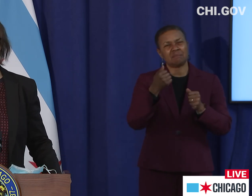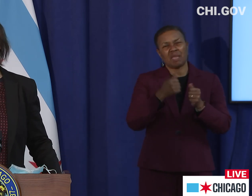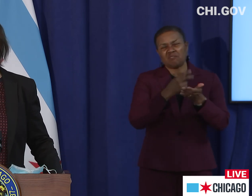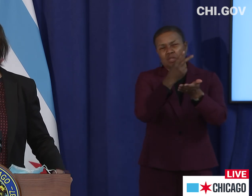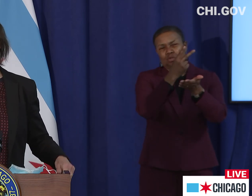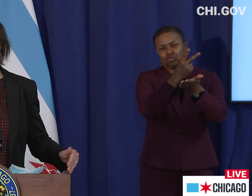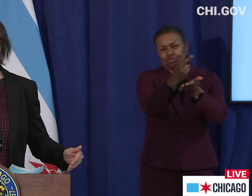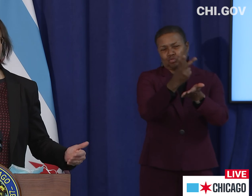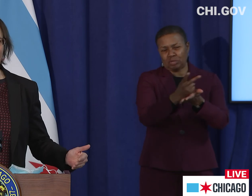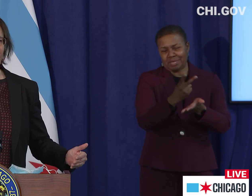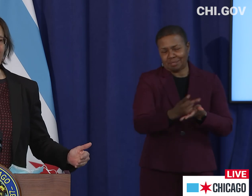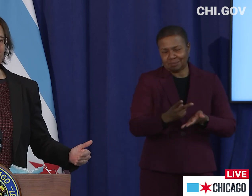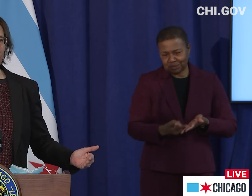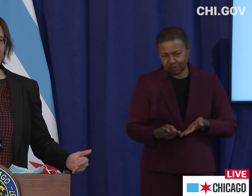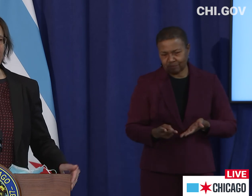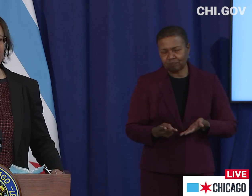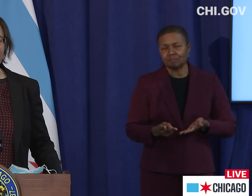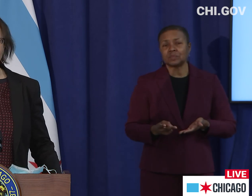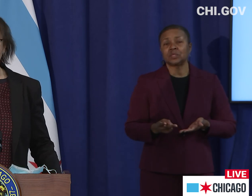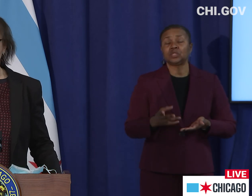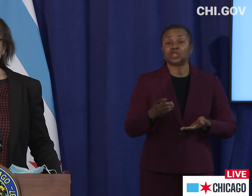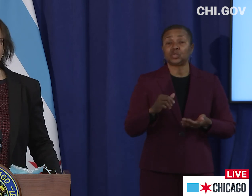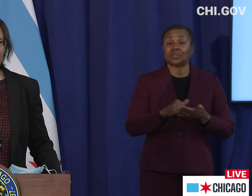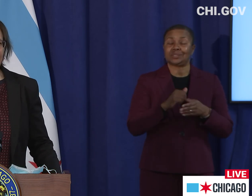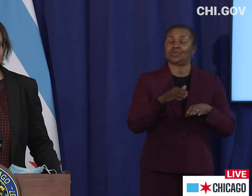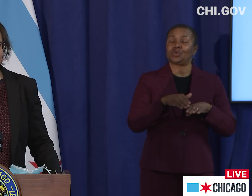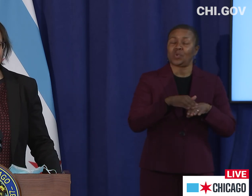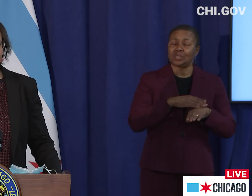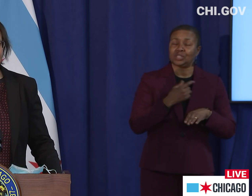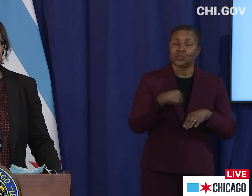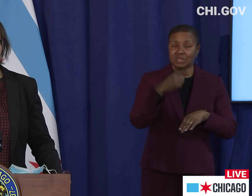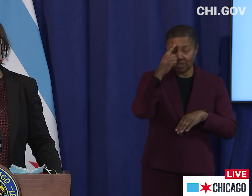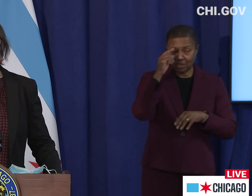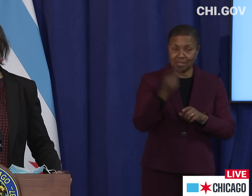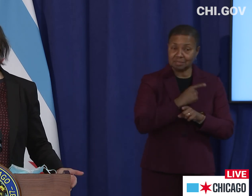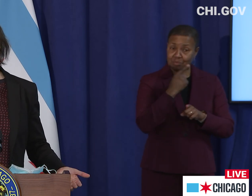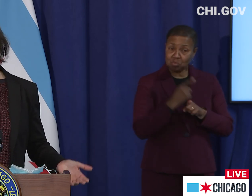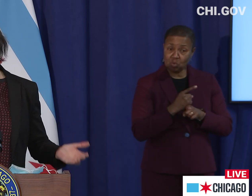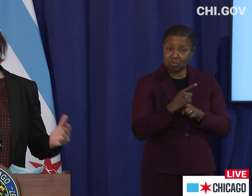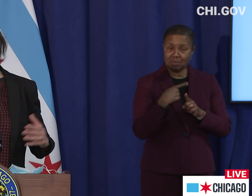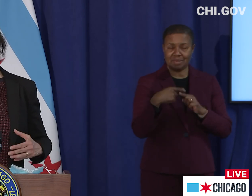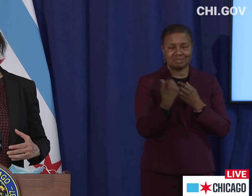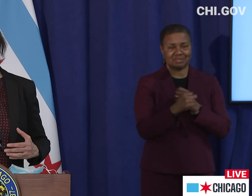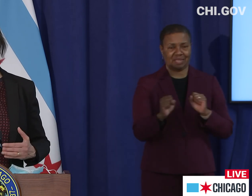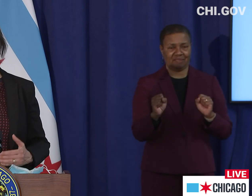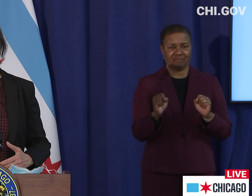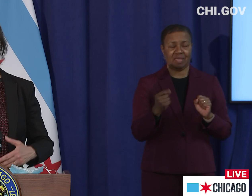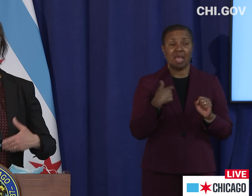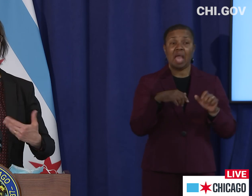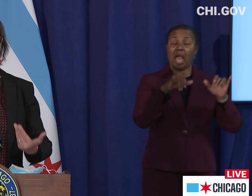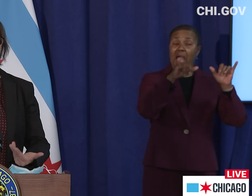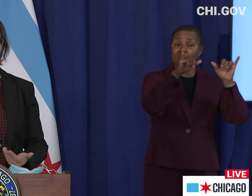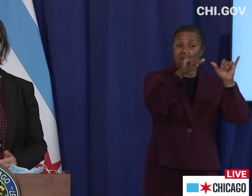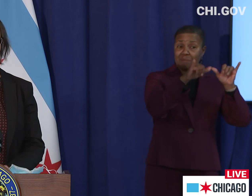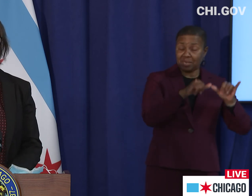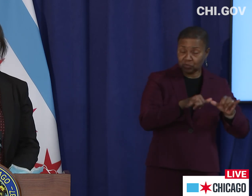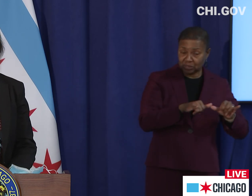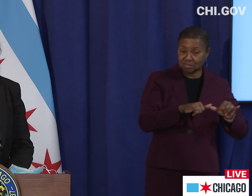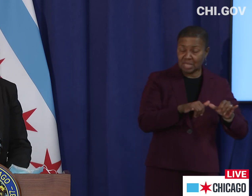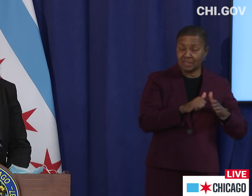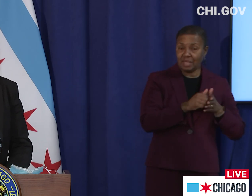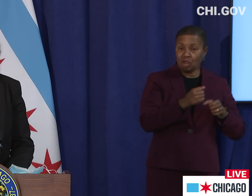so, to do this as gradually as we think is appropriate and safe. And in terms of our metrics, in terms of driving